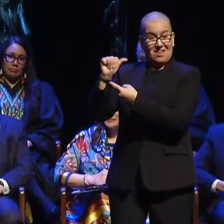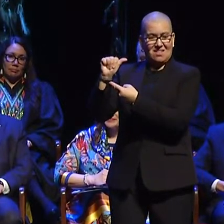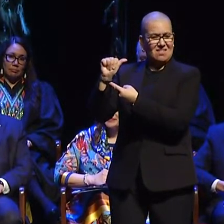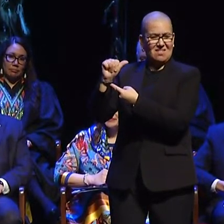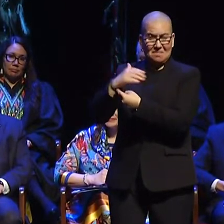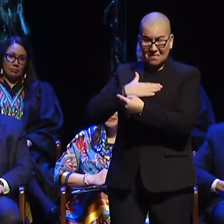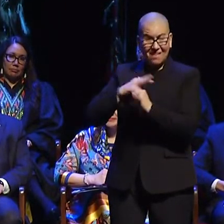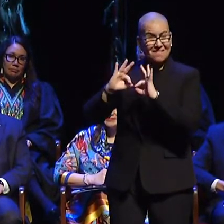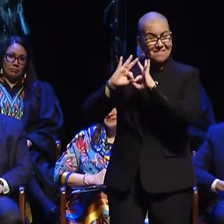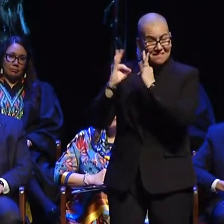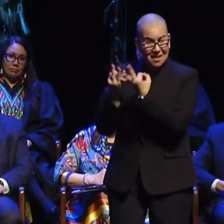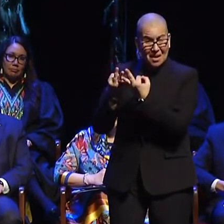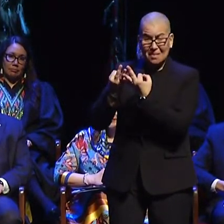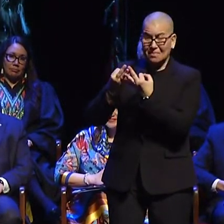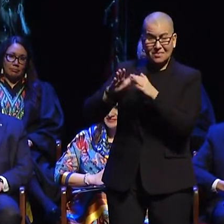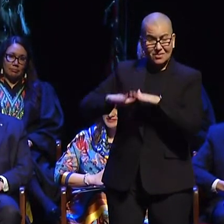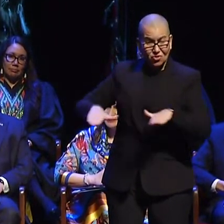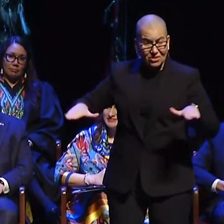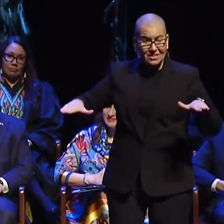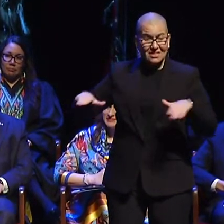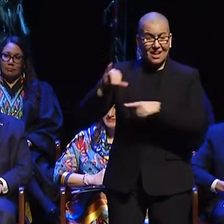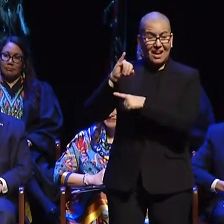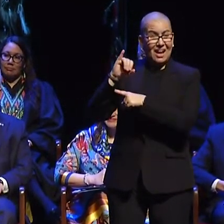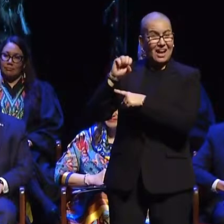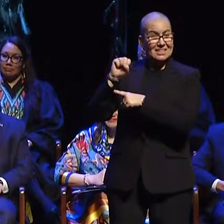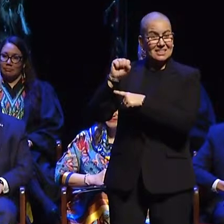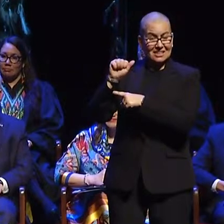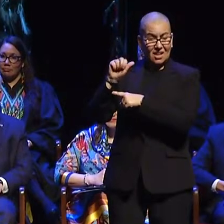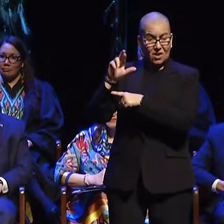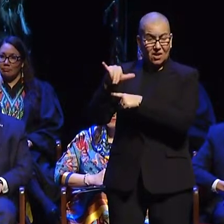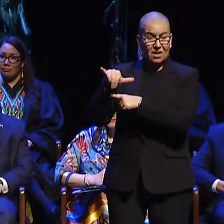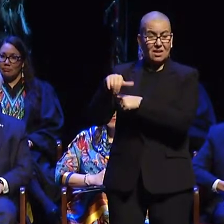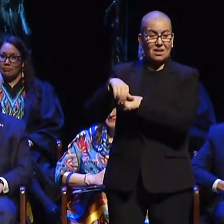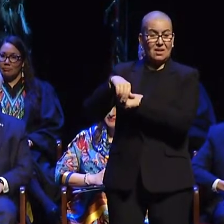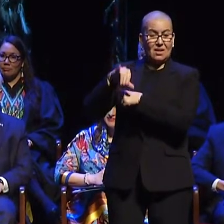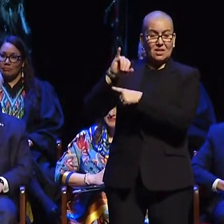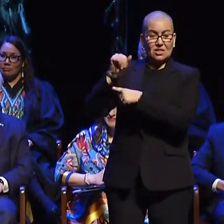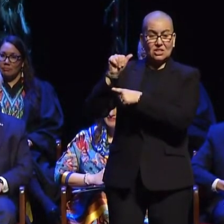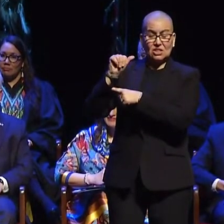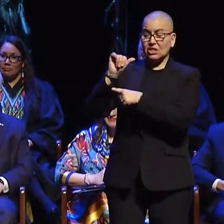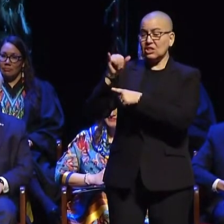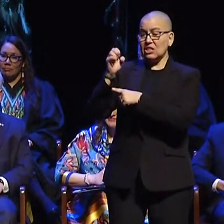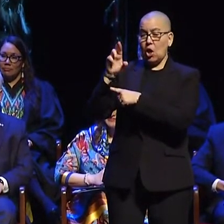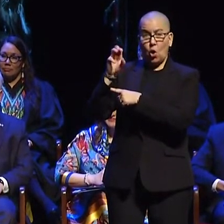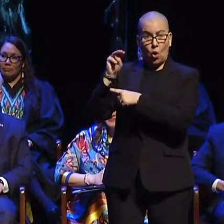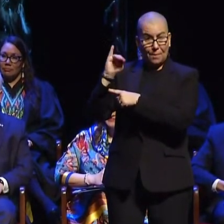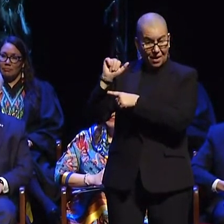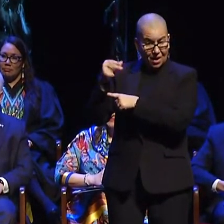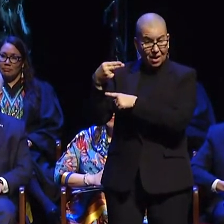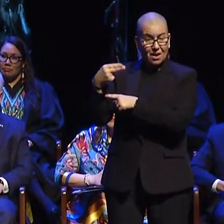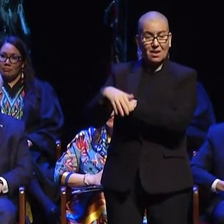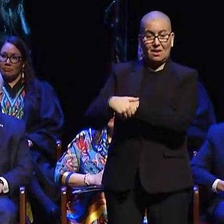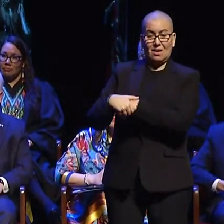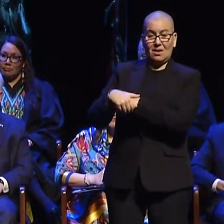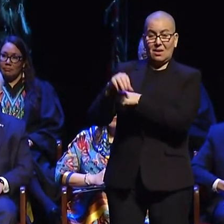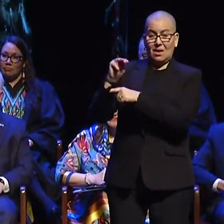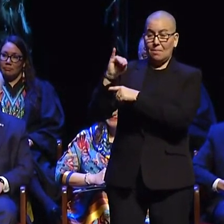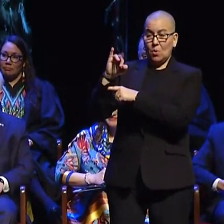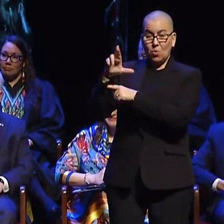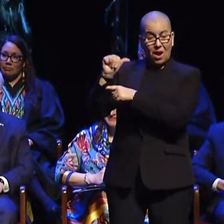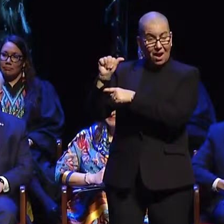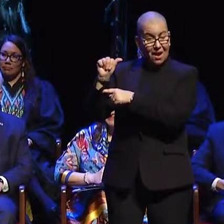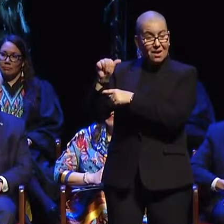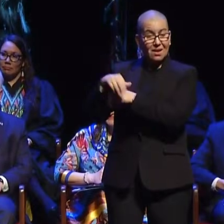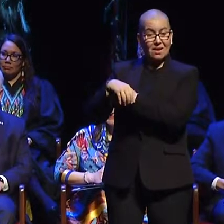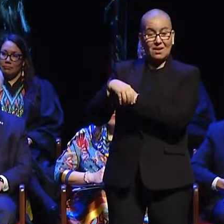children, Isaiah, Jeremiah, Amira, Elijah. And I'd like to thank all of my family members, my sister-in-law, who's here today. So many